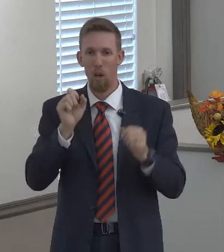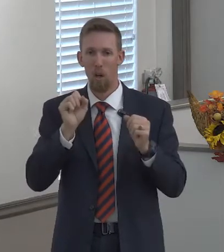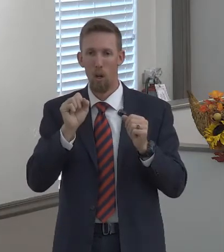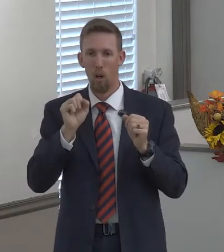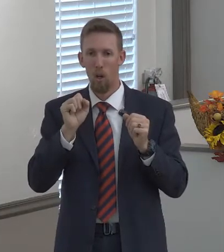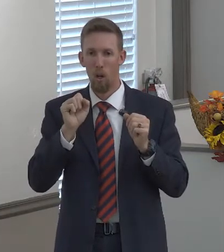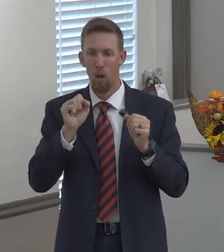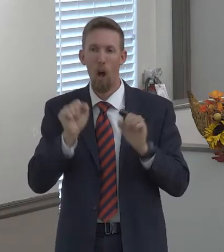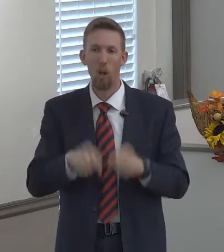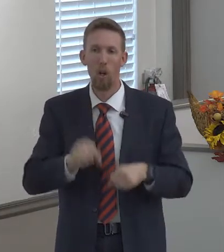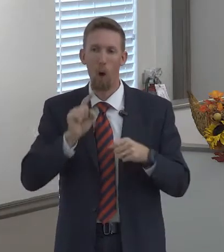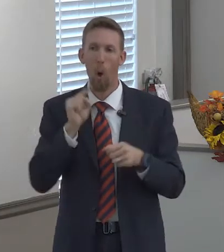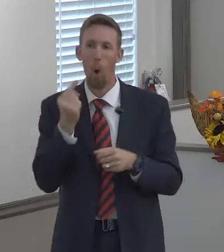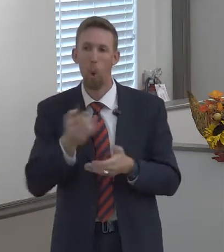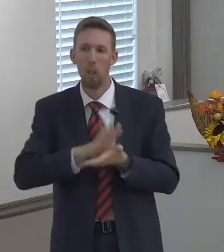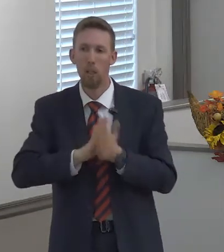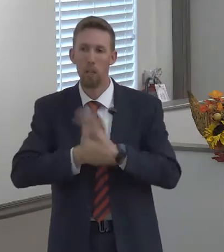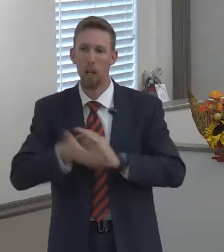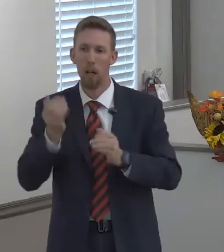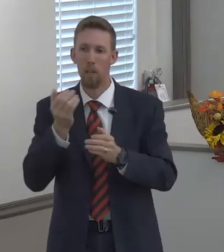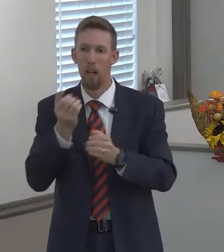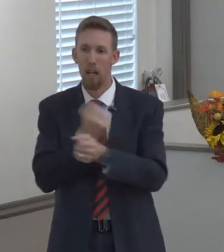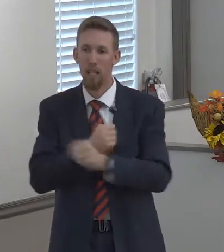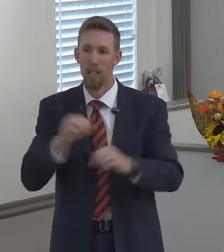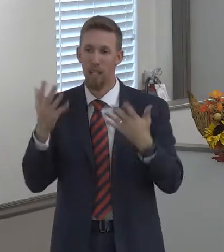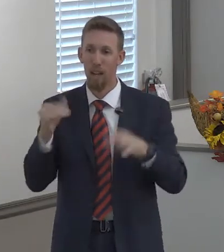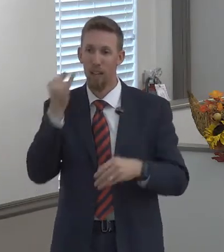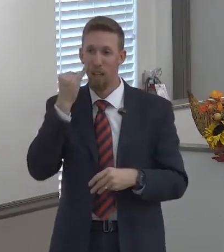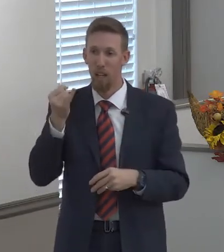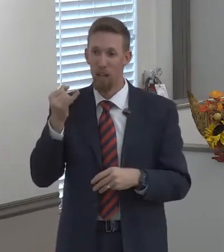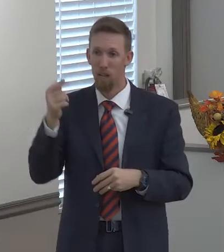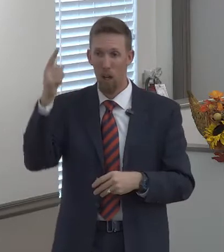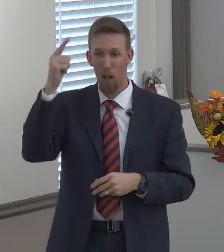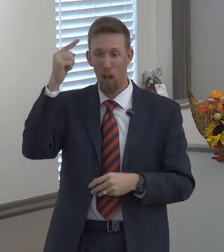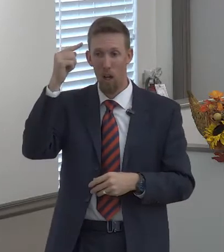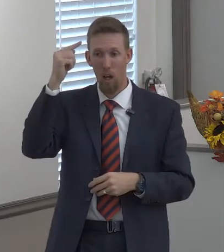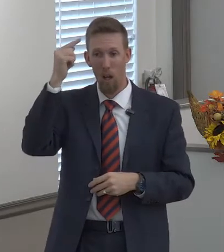Those sins are what nailed our Savior to the cross.